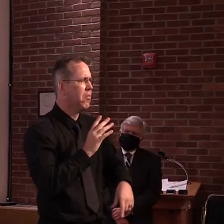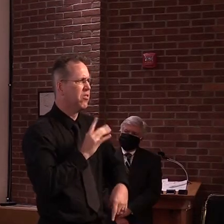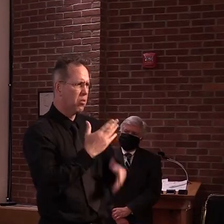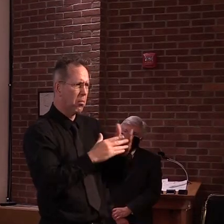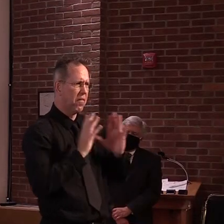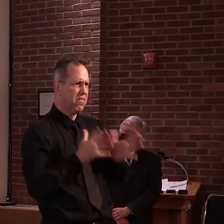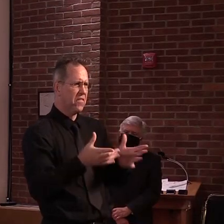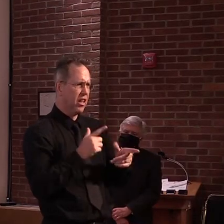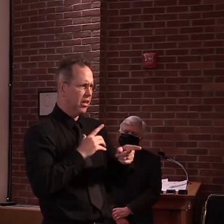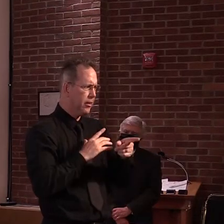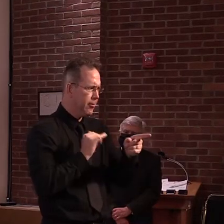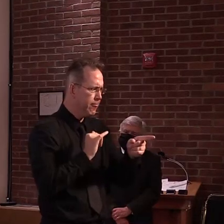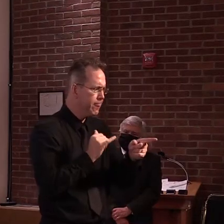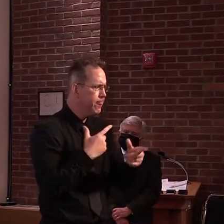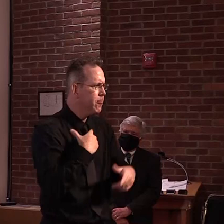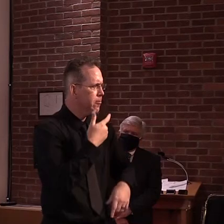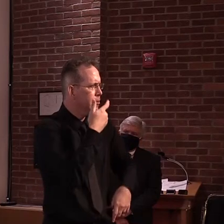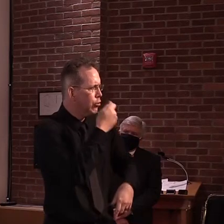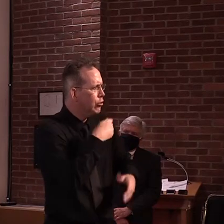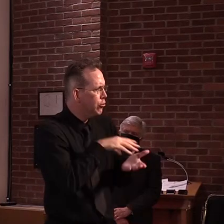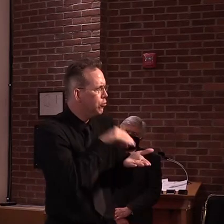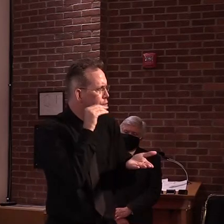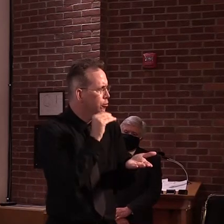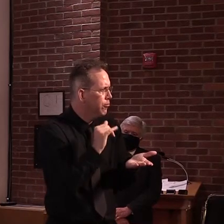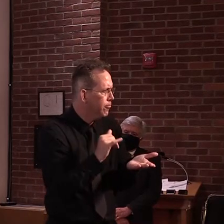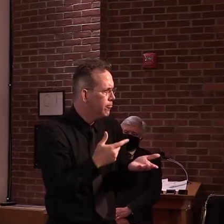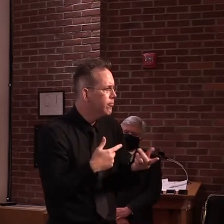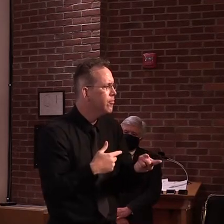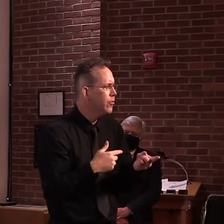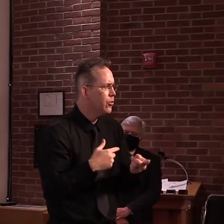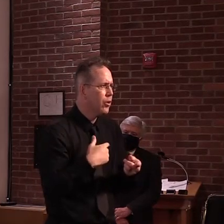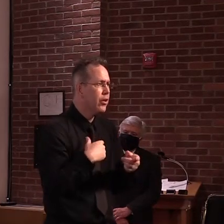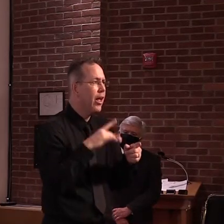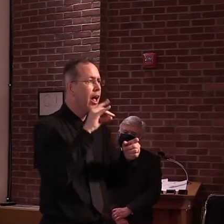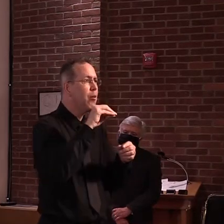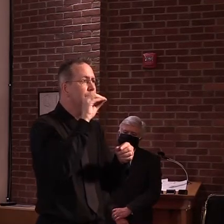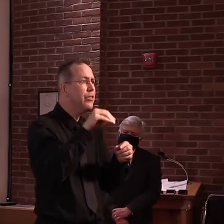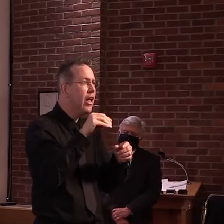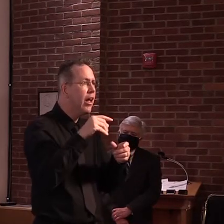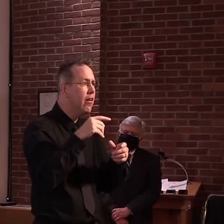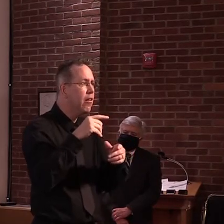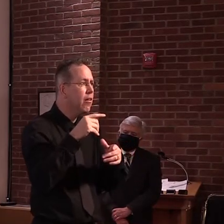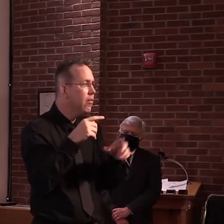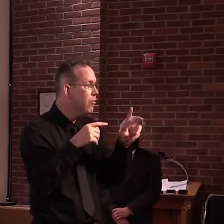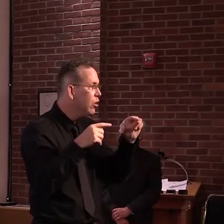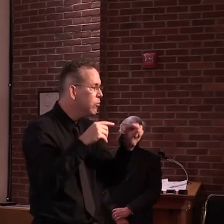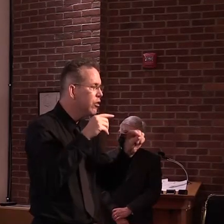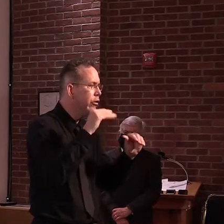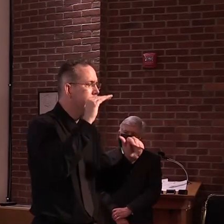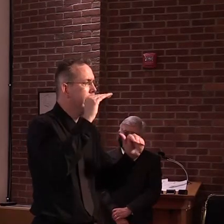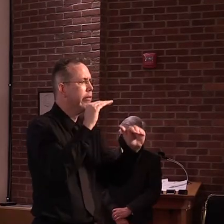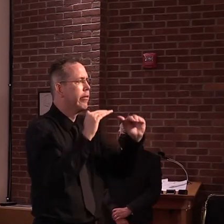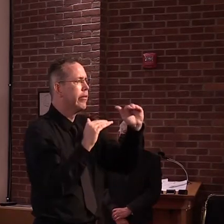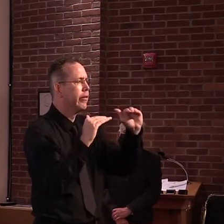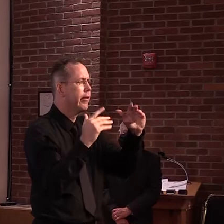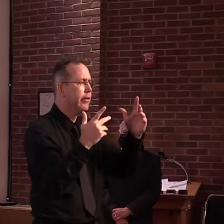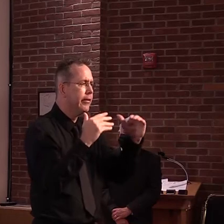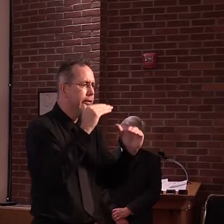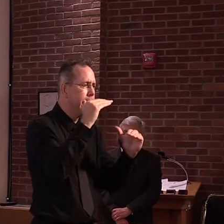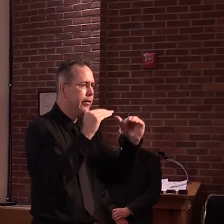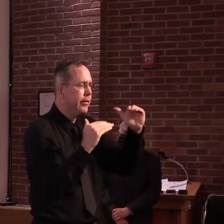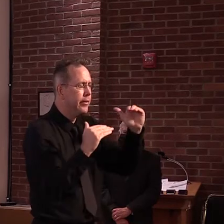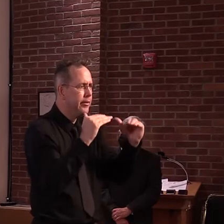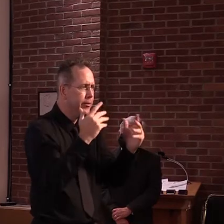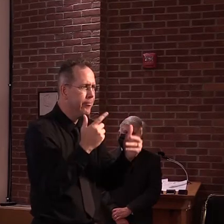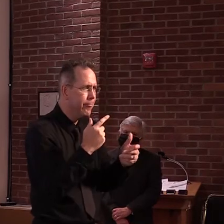numbers to report in the future regarding the 80-20 breakdown. But I think that's a big part of what you've noticed looking